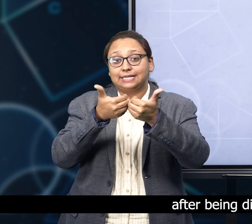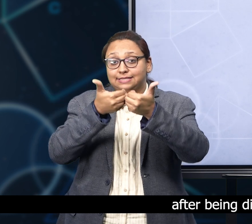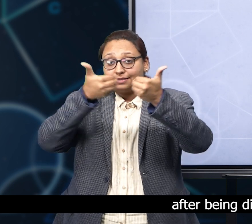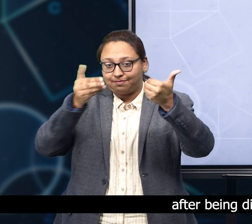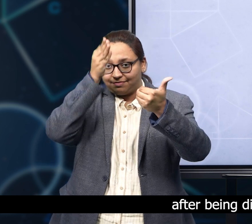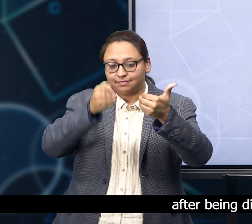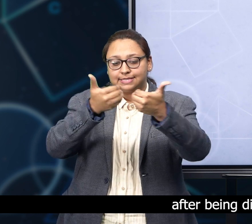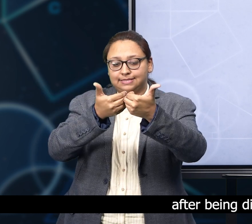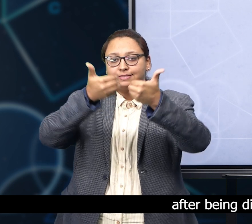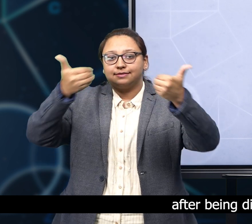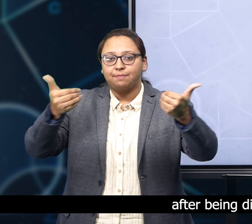parts.